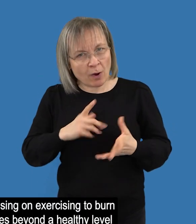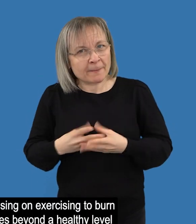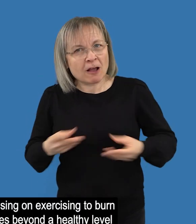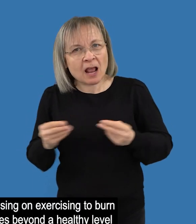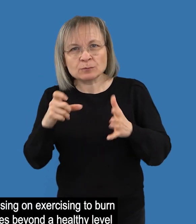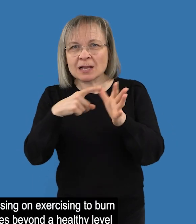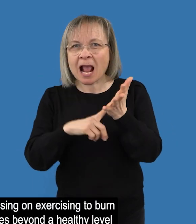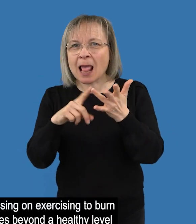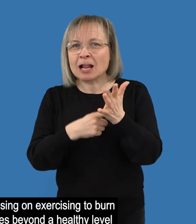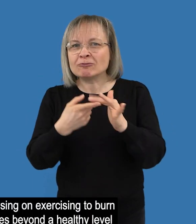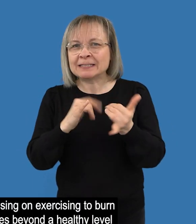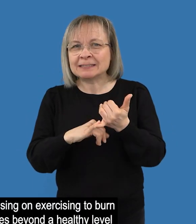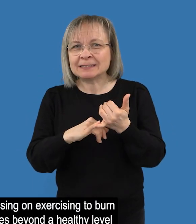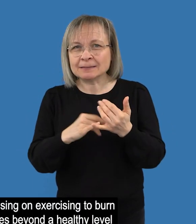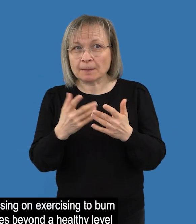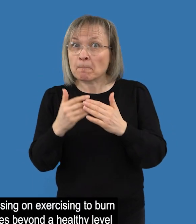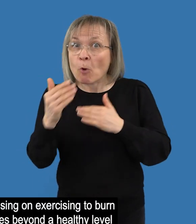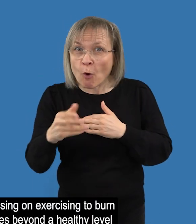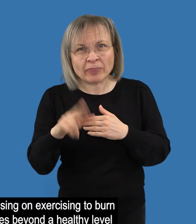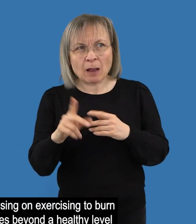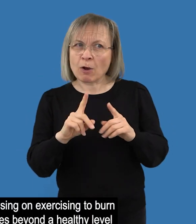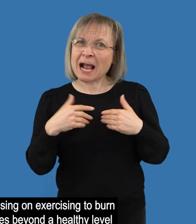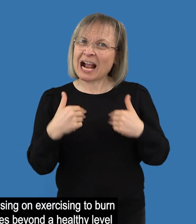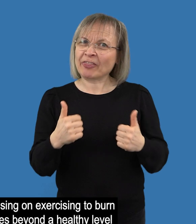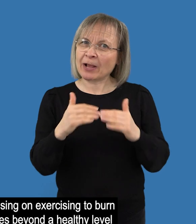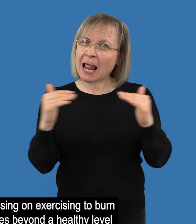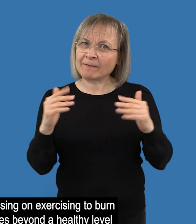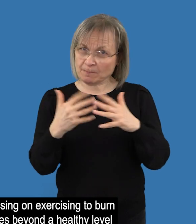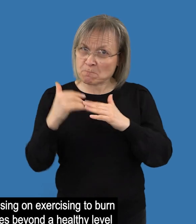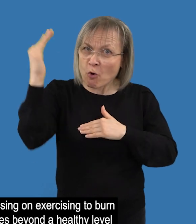Focusing on exercising to burn calories beyond a healthy level.